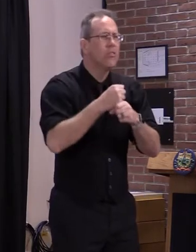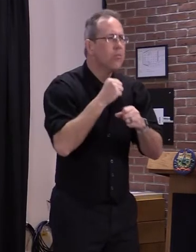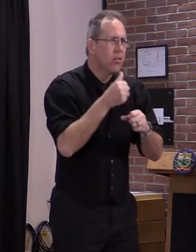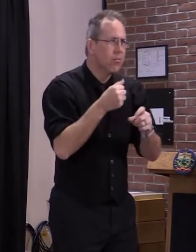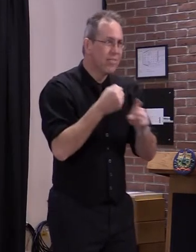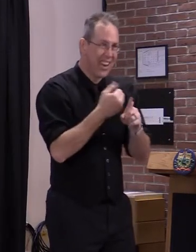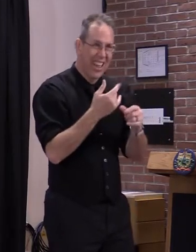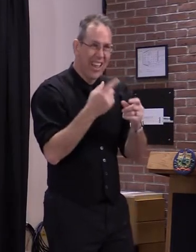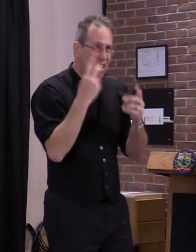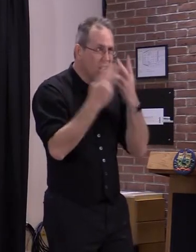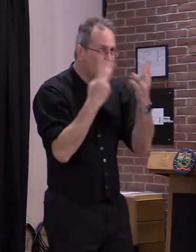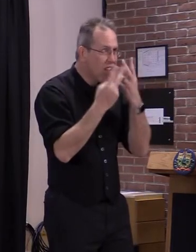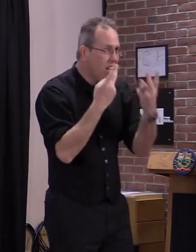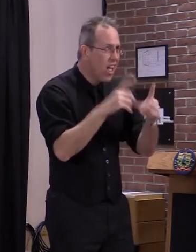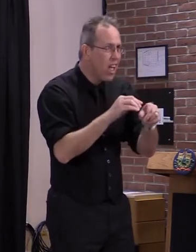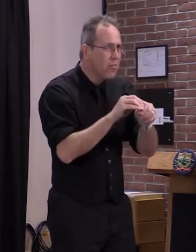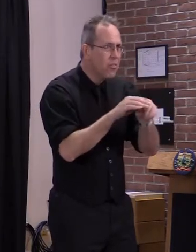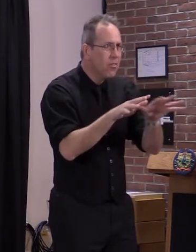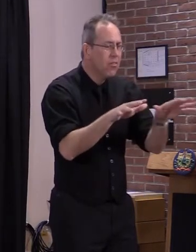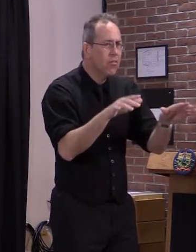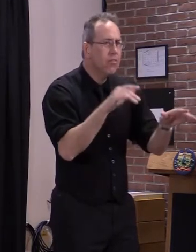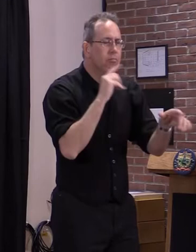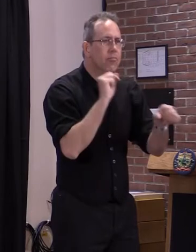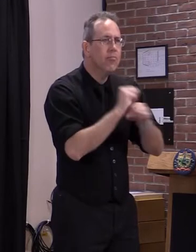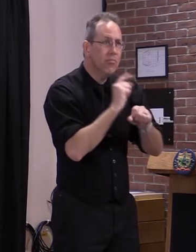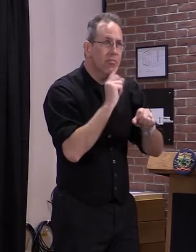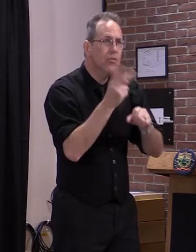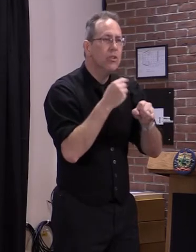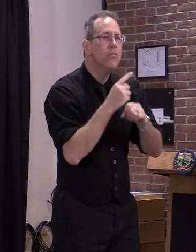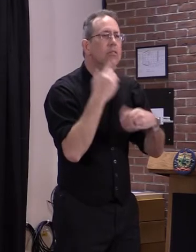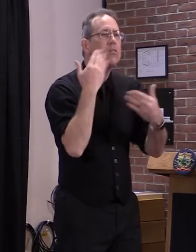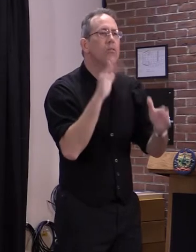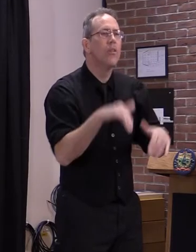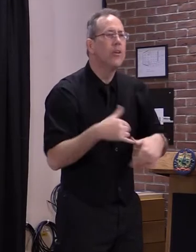I don't know if any of us knew what to expect.